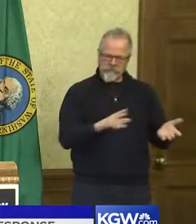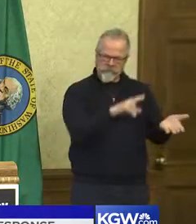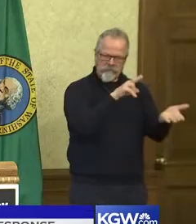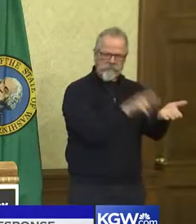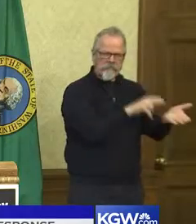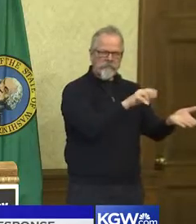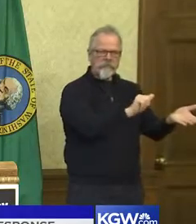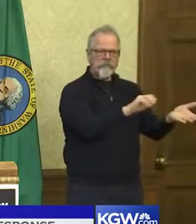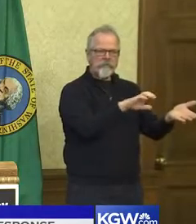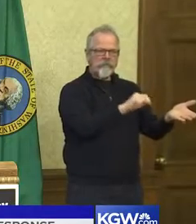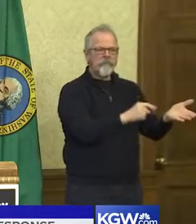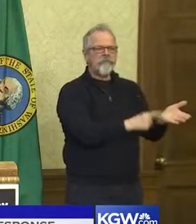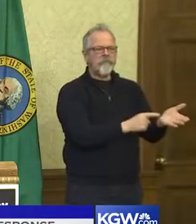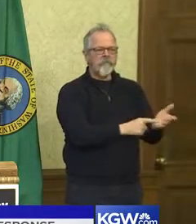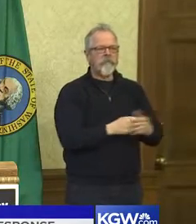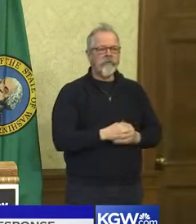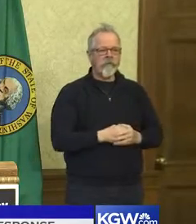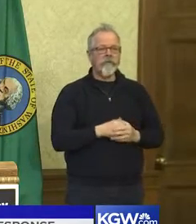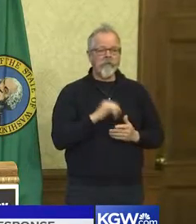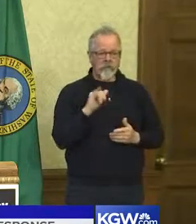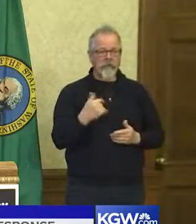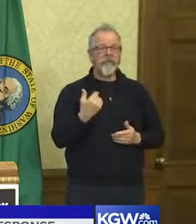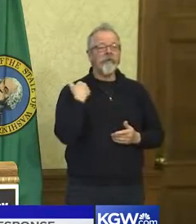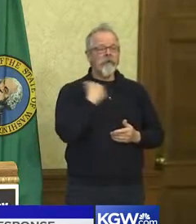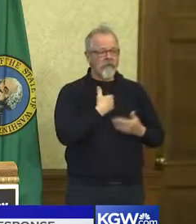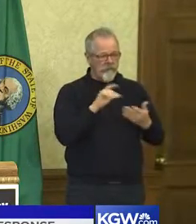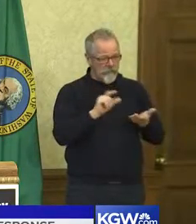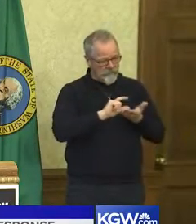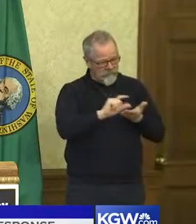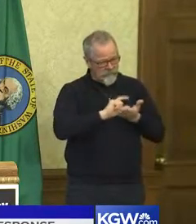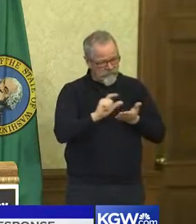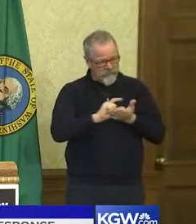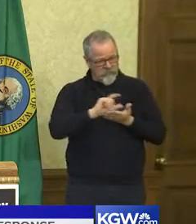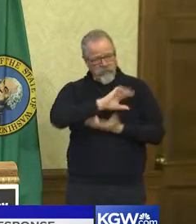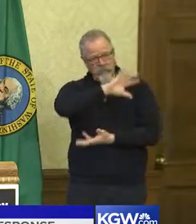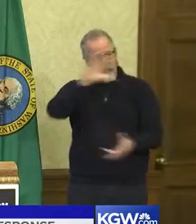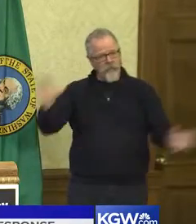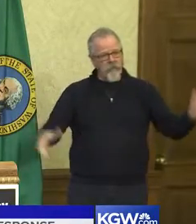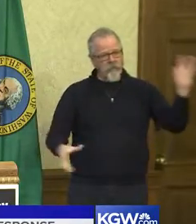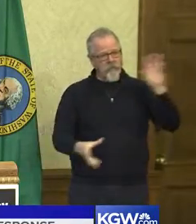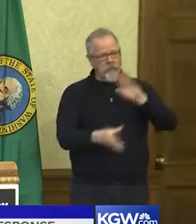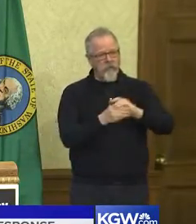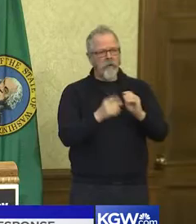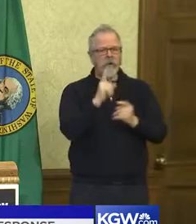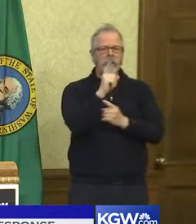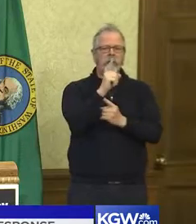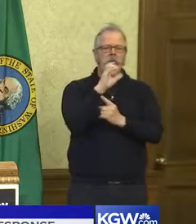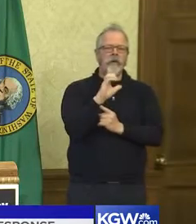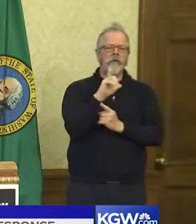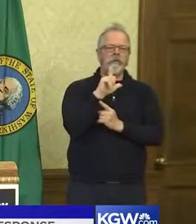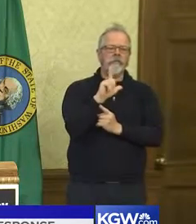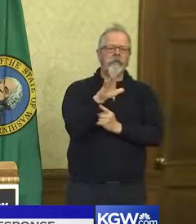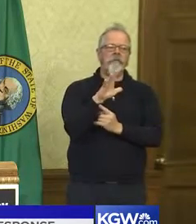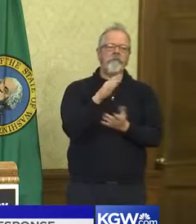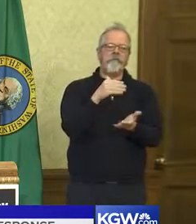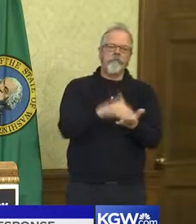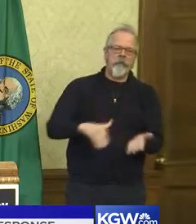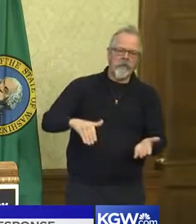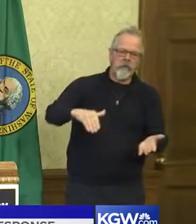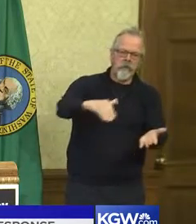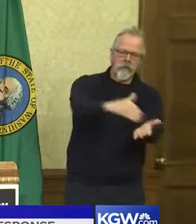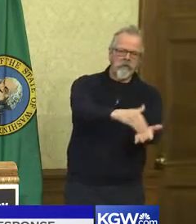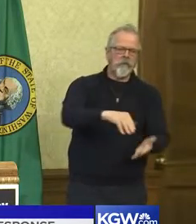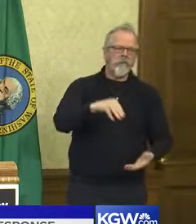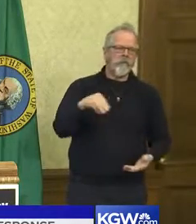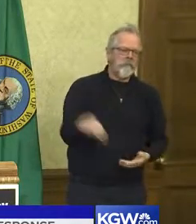to 250,000 individuals plus, and has put $250 million into the pockets of Washingtonians since